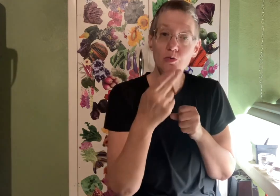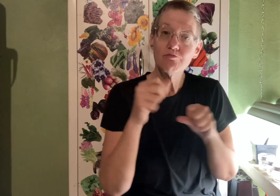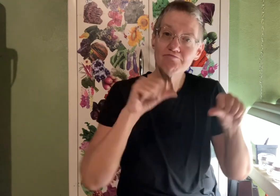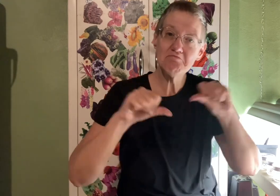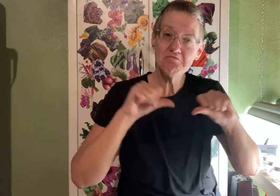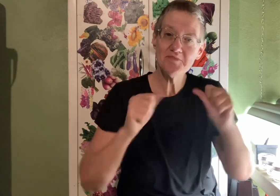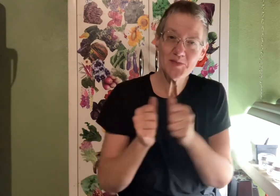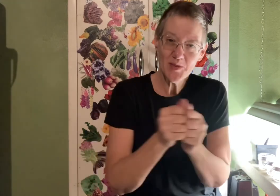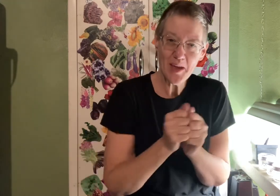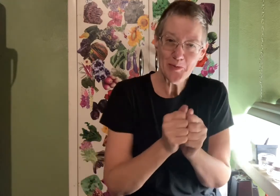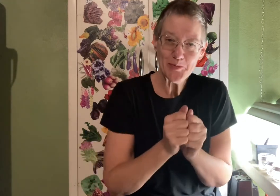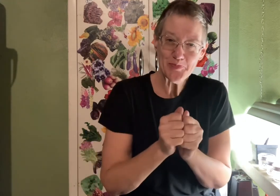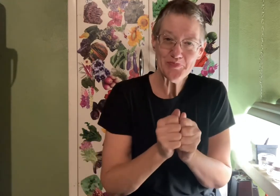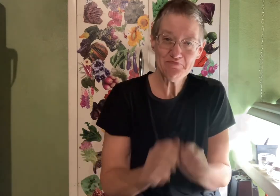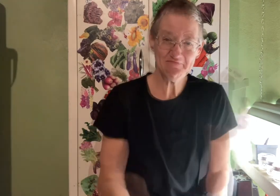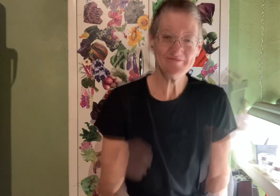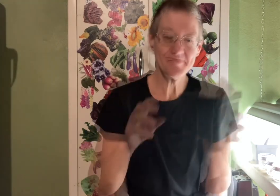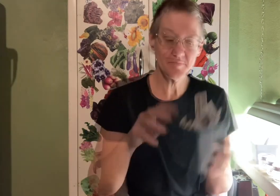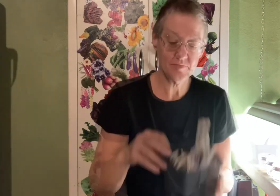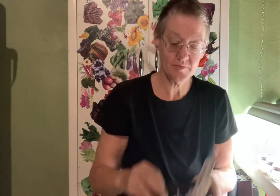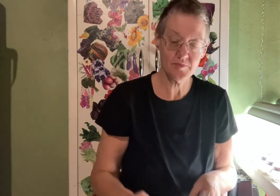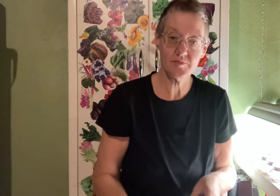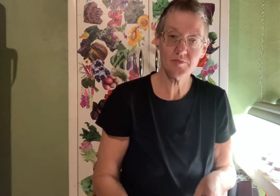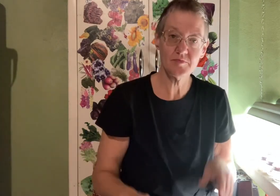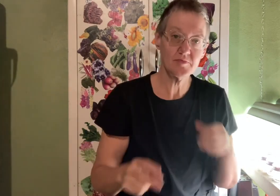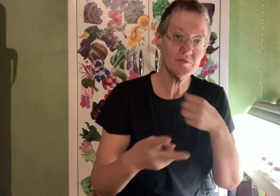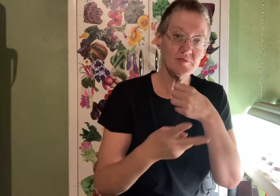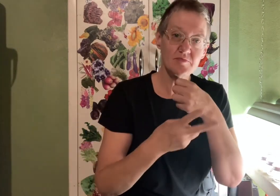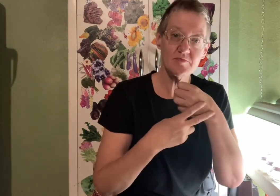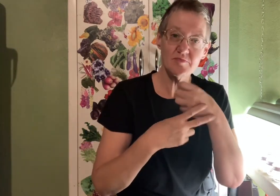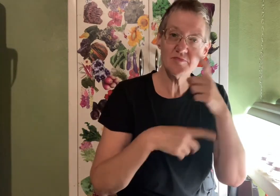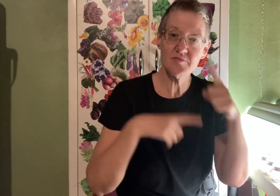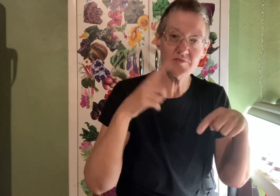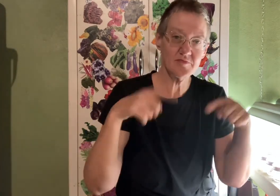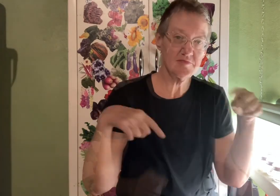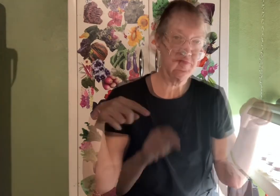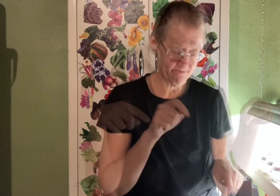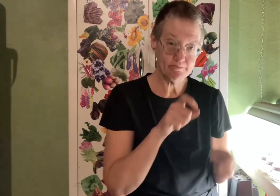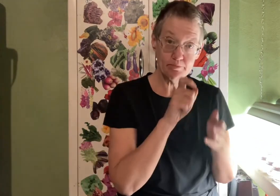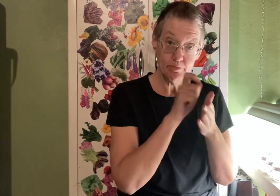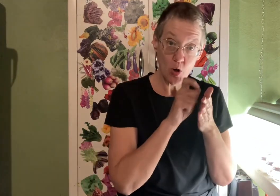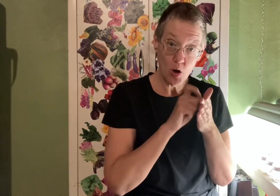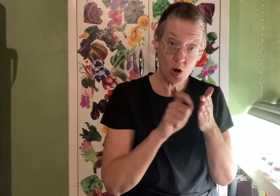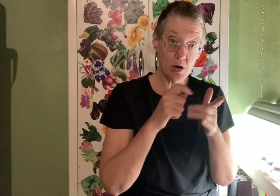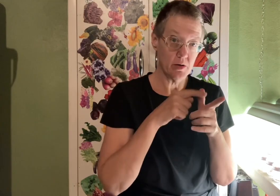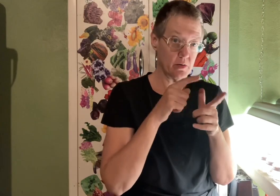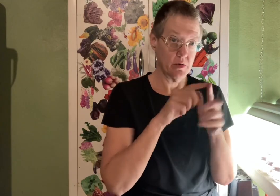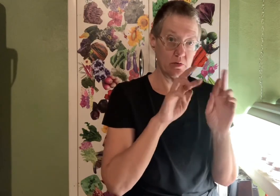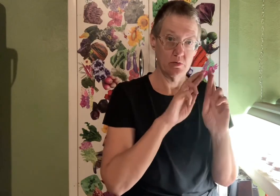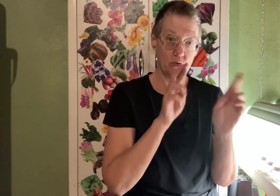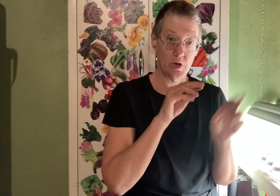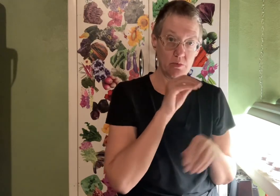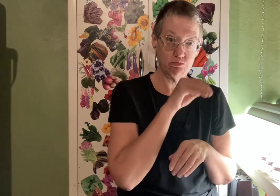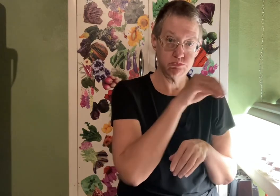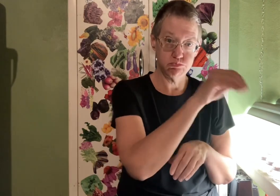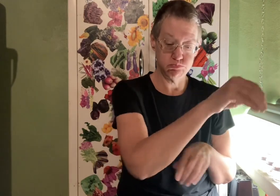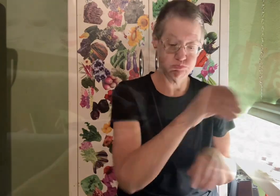use it for year-round growing and harvesting, but we're going to experiment together. So first we're going to mark our tags and we'll be ready